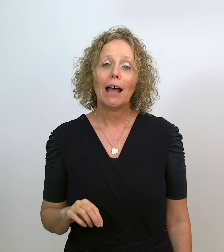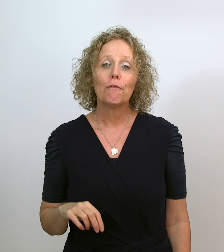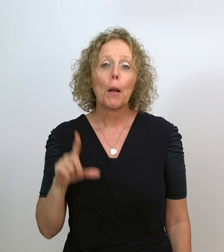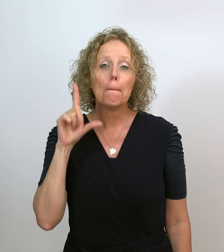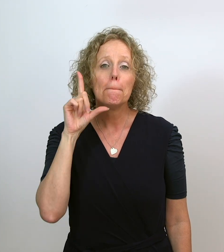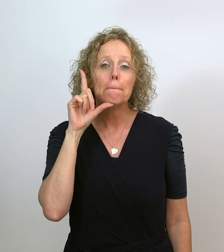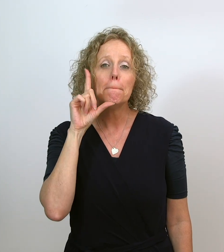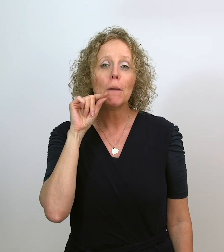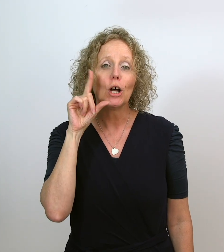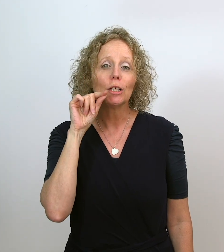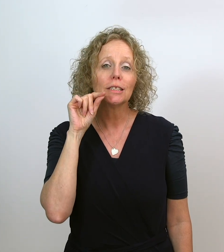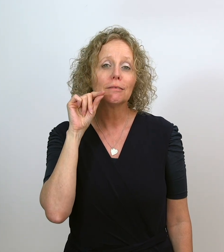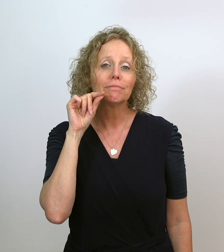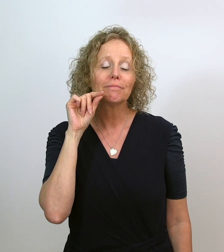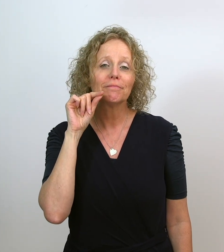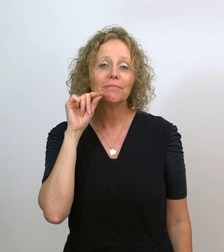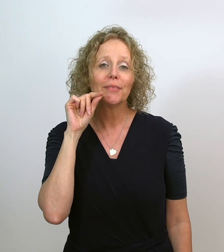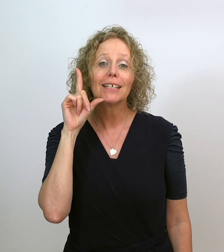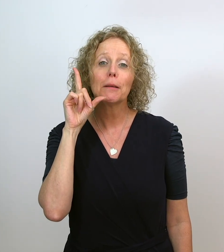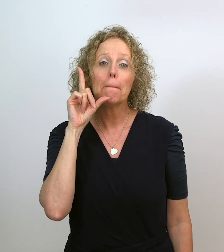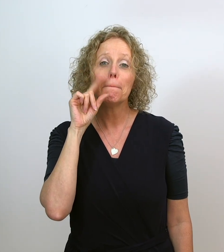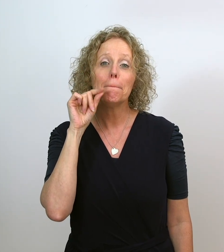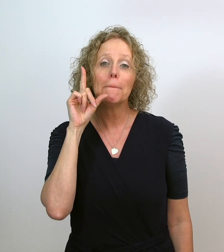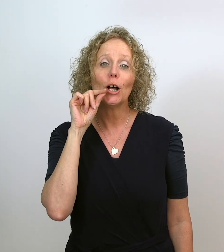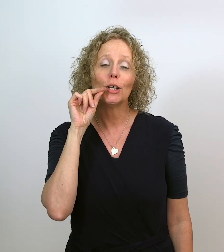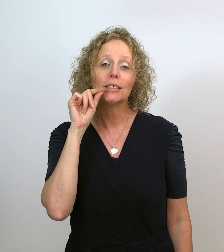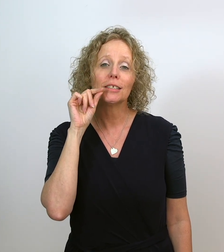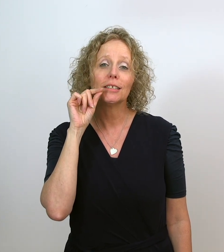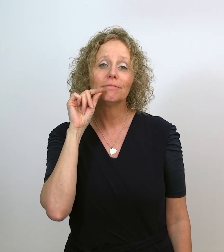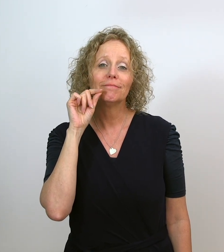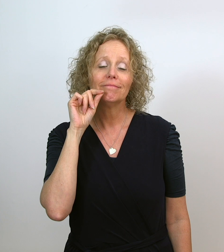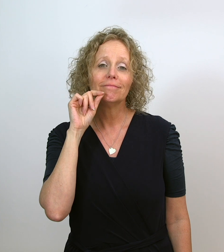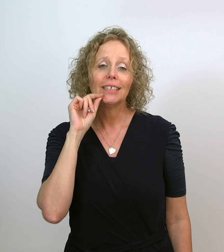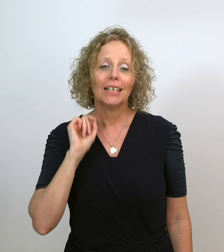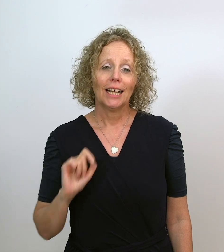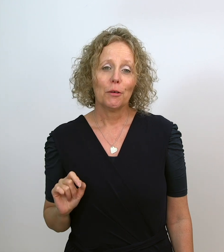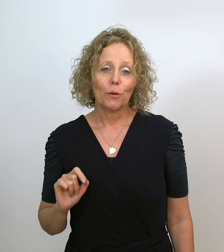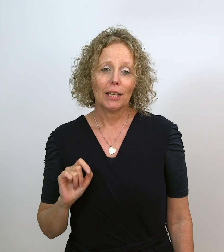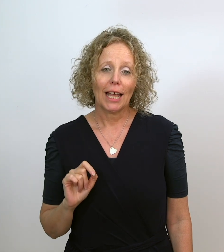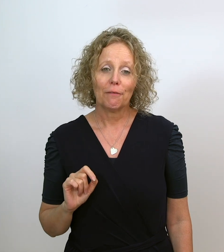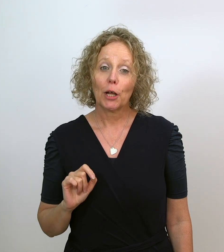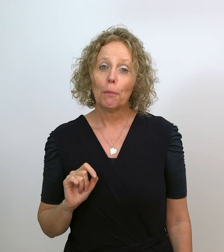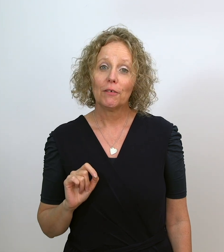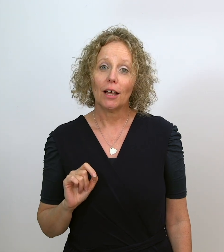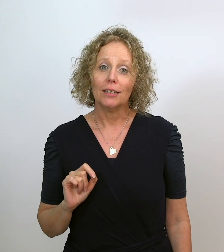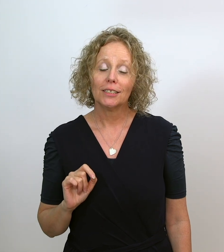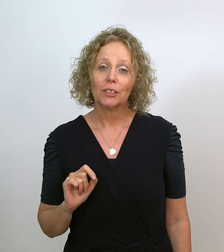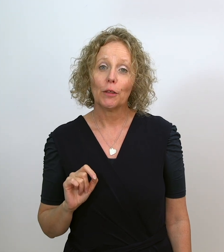have birds. That's birds. We have a couple of colours. So the